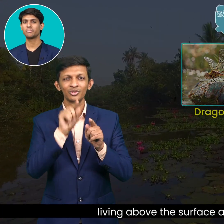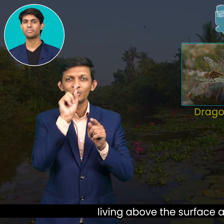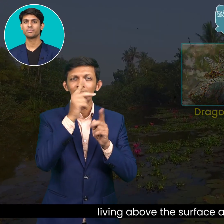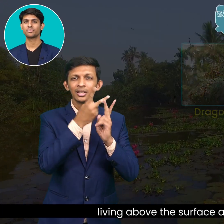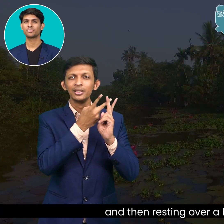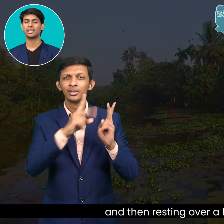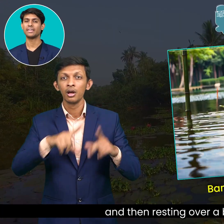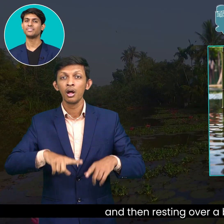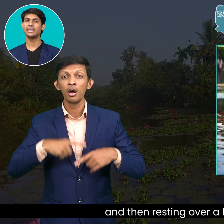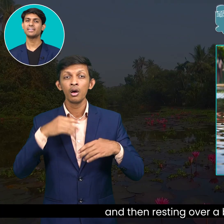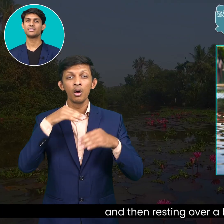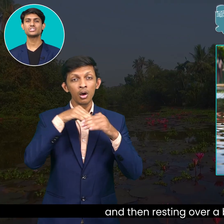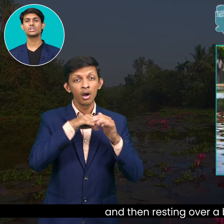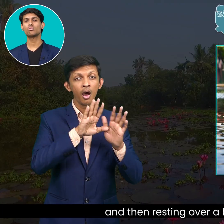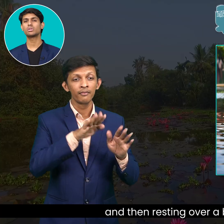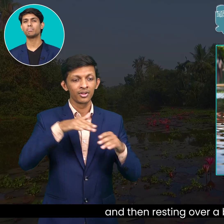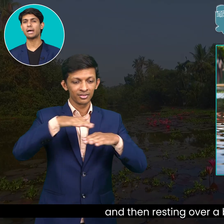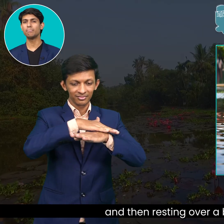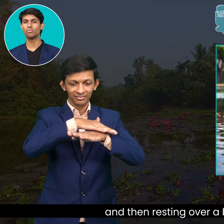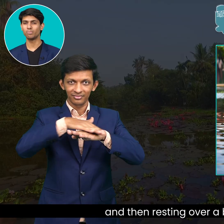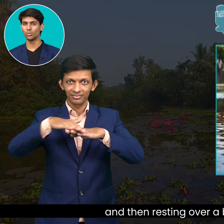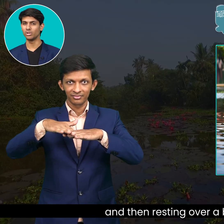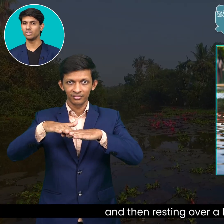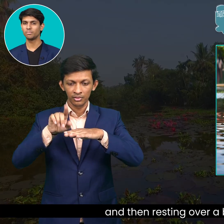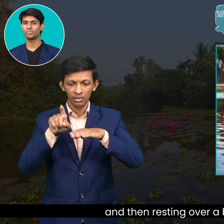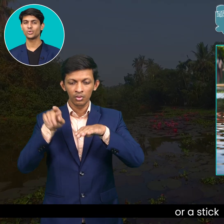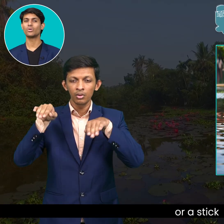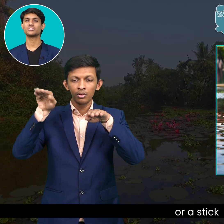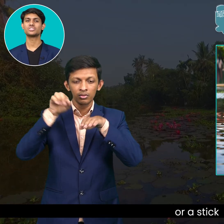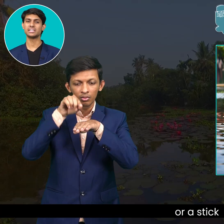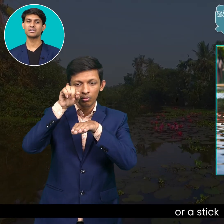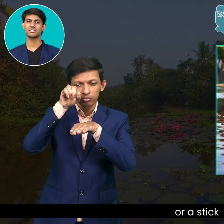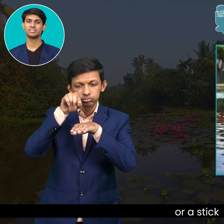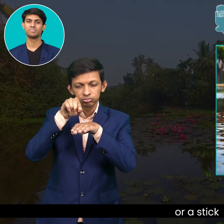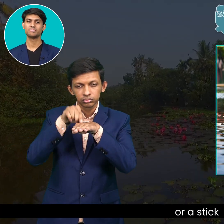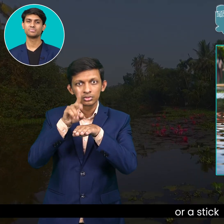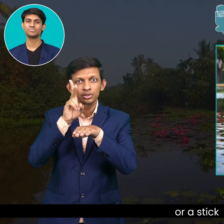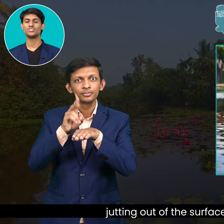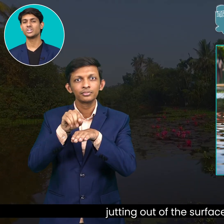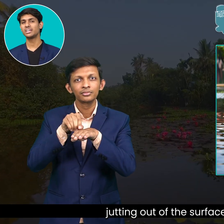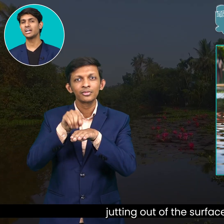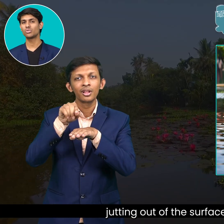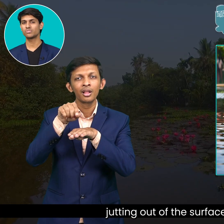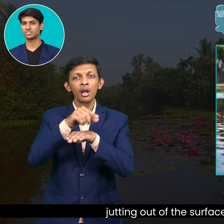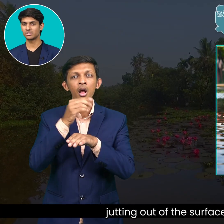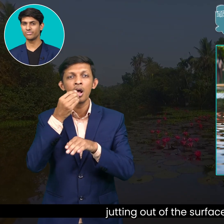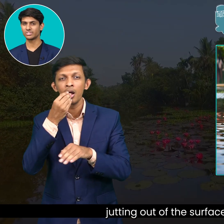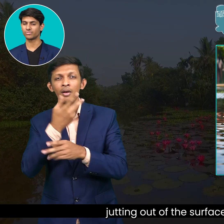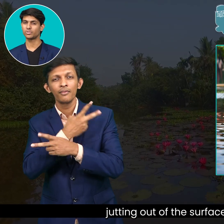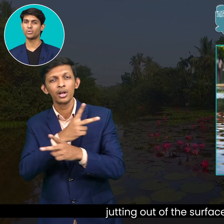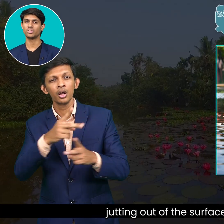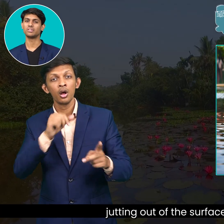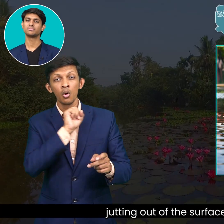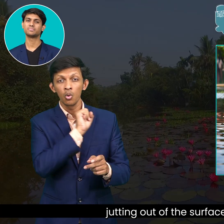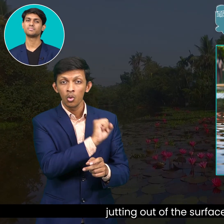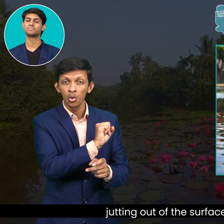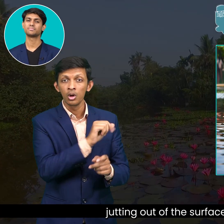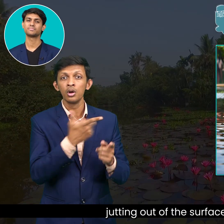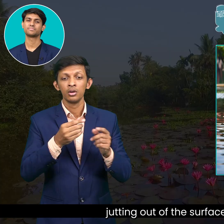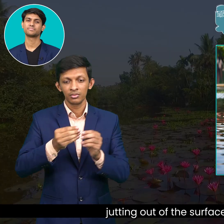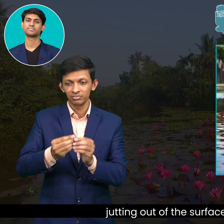pond, and then resting over a bamboo pole or a stick jutting out of the surface of the pond.